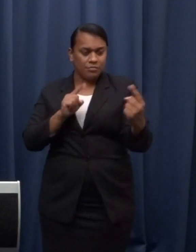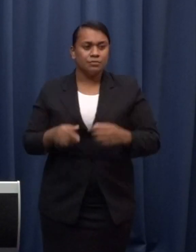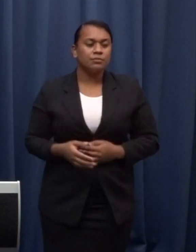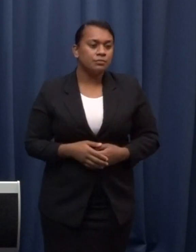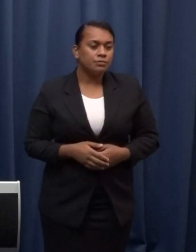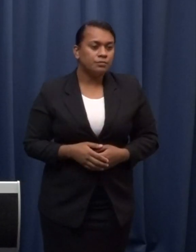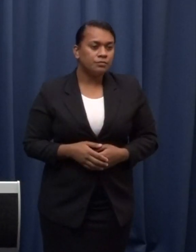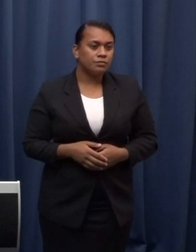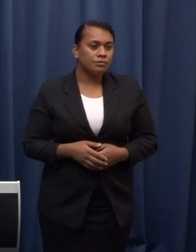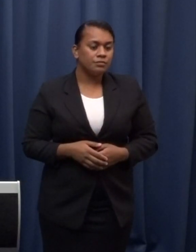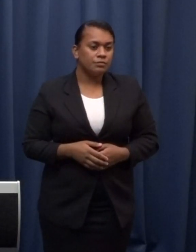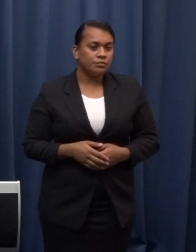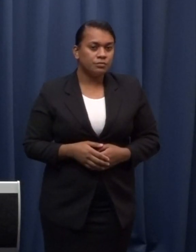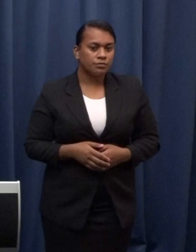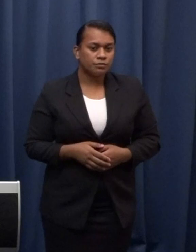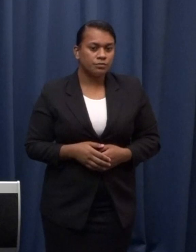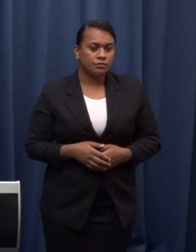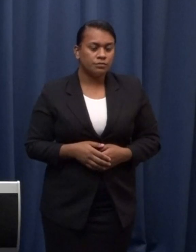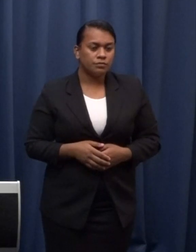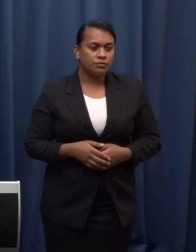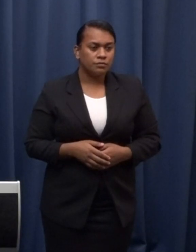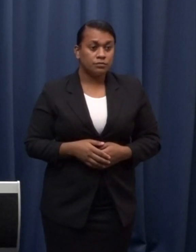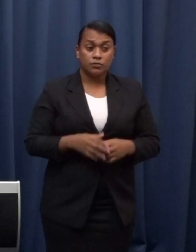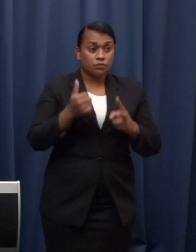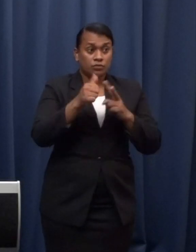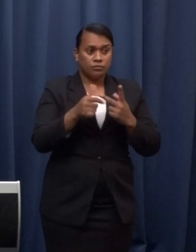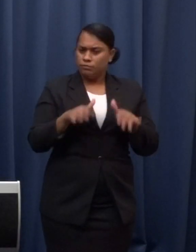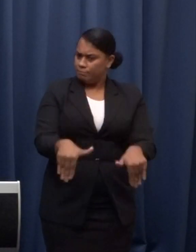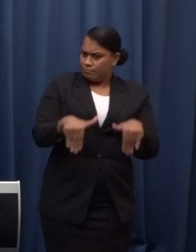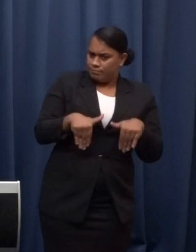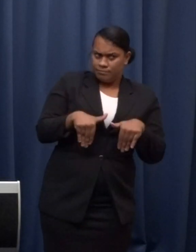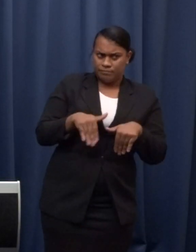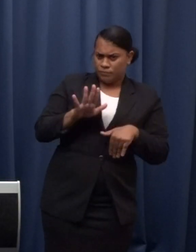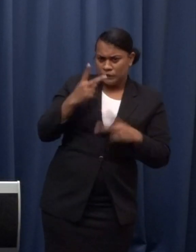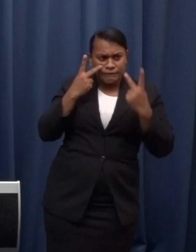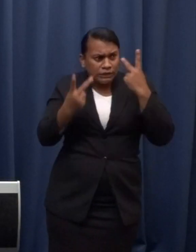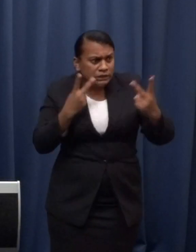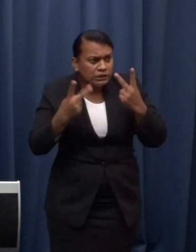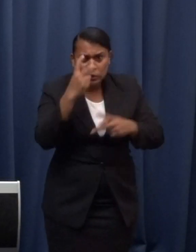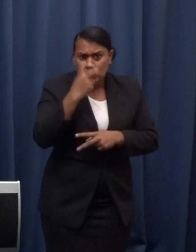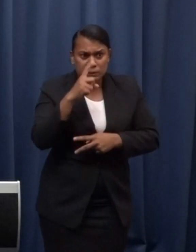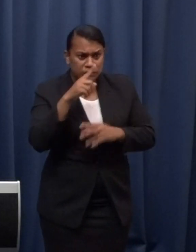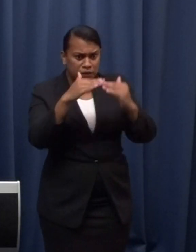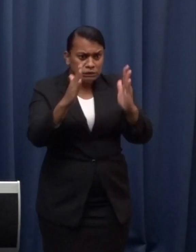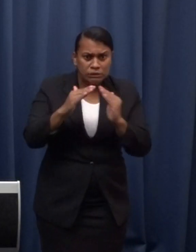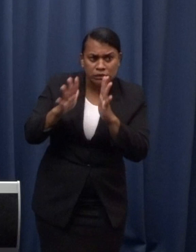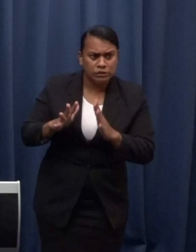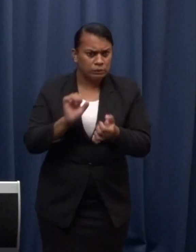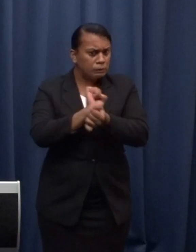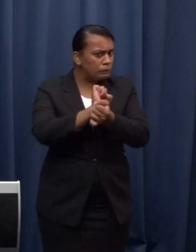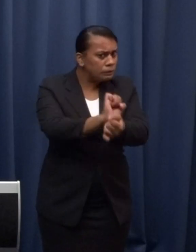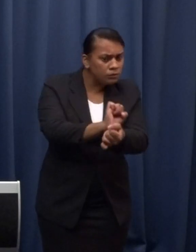We should also refrain from visiting elderly homes, prisons, or patients